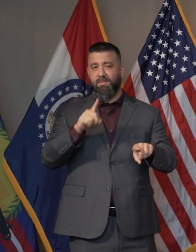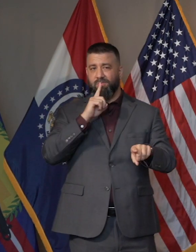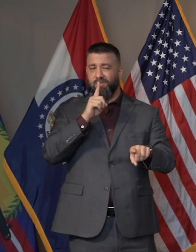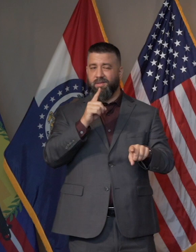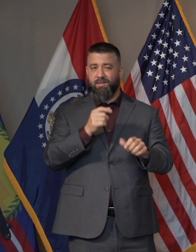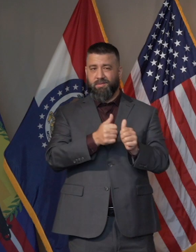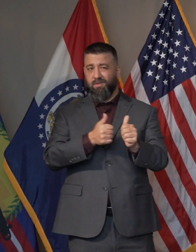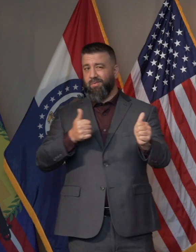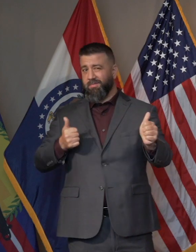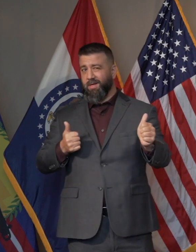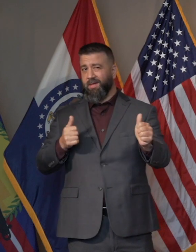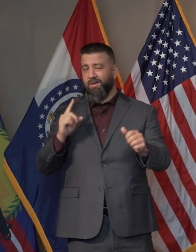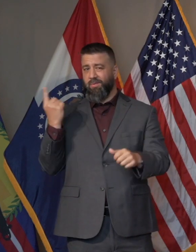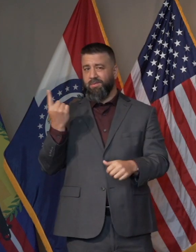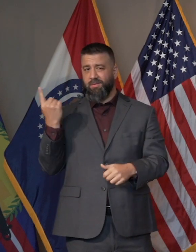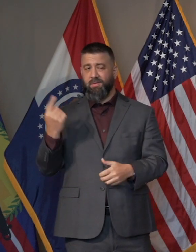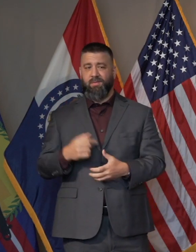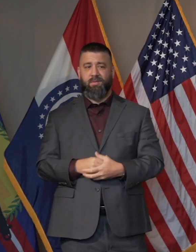community.